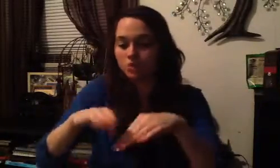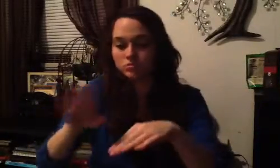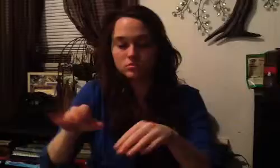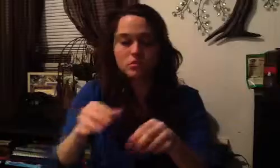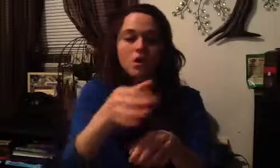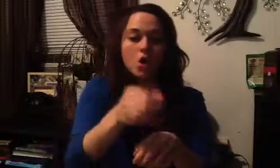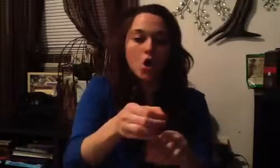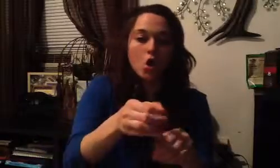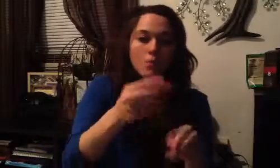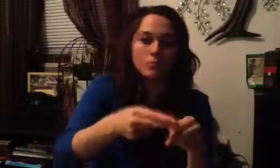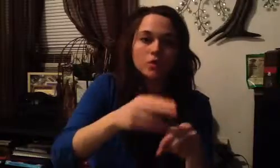semilunar.